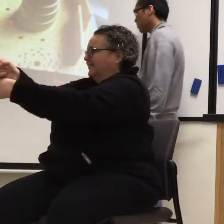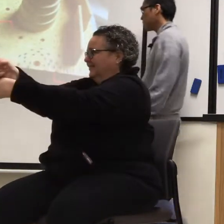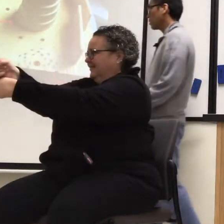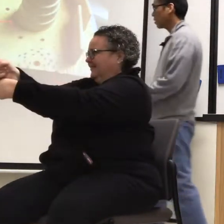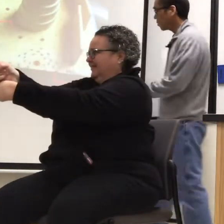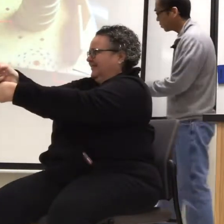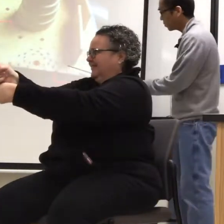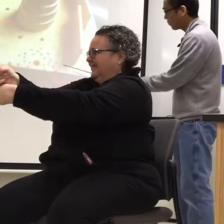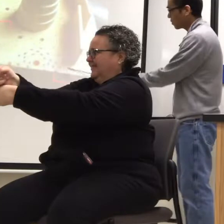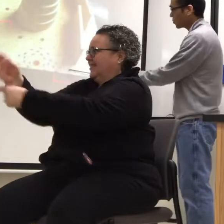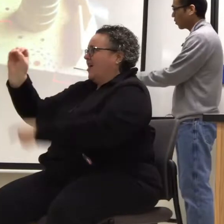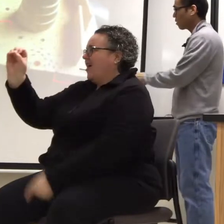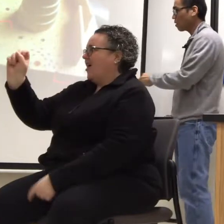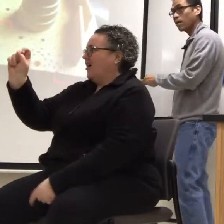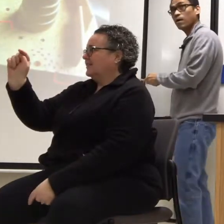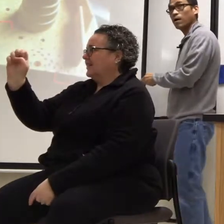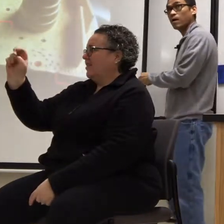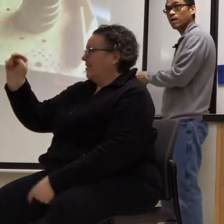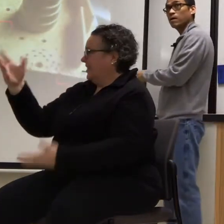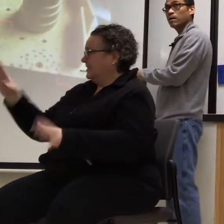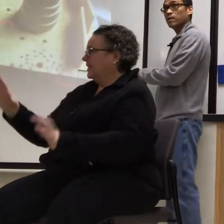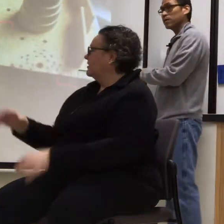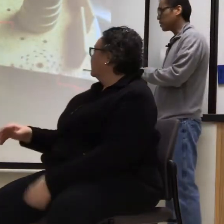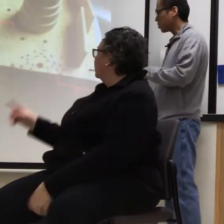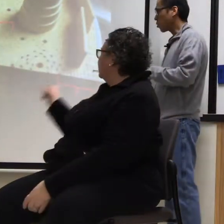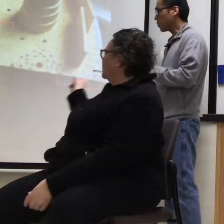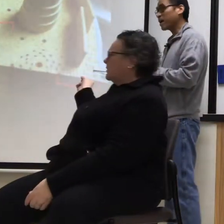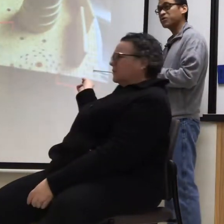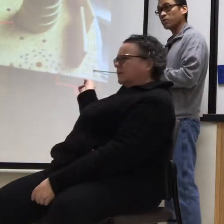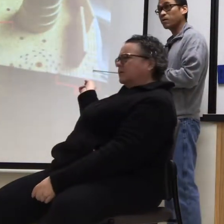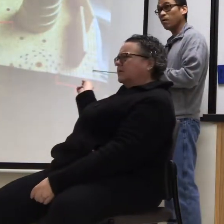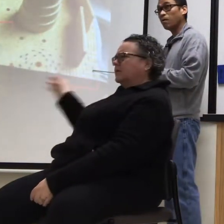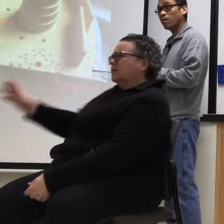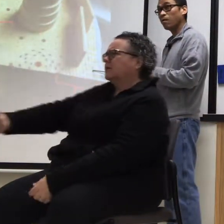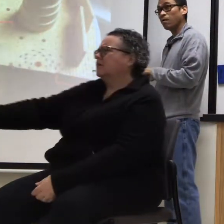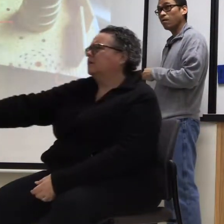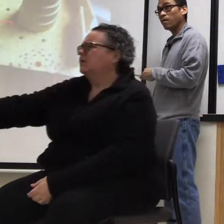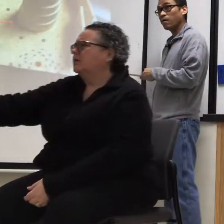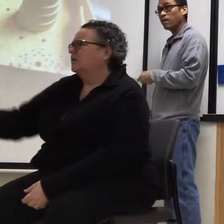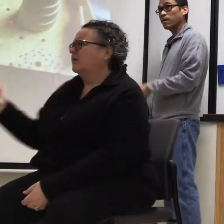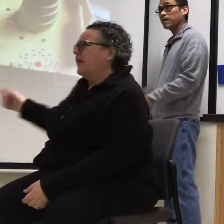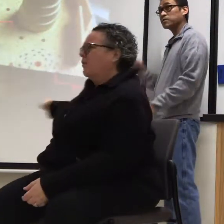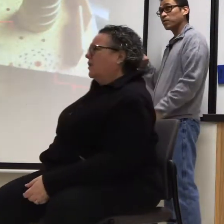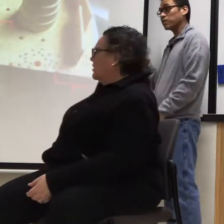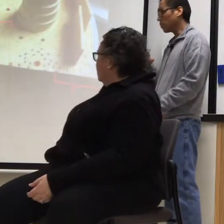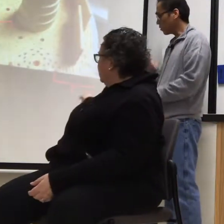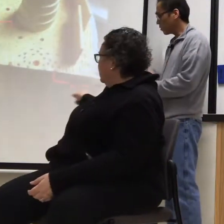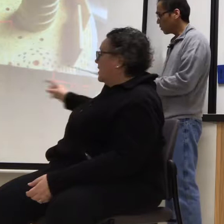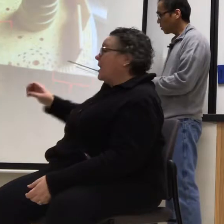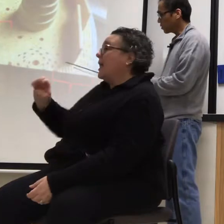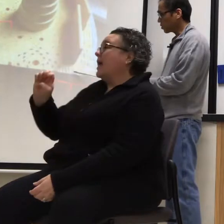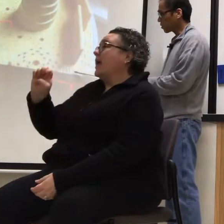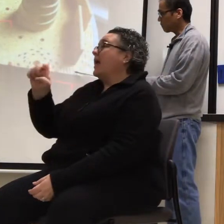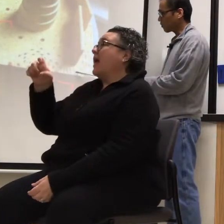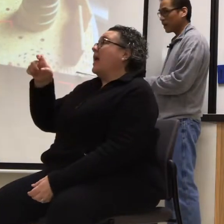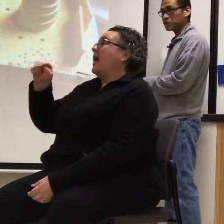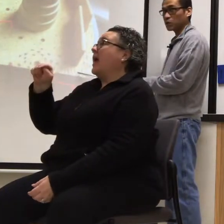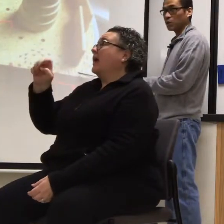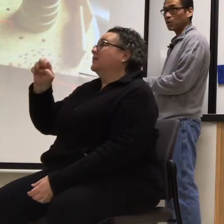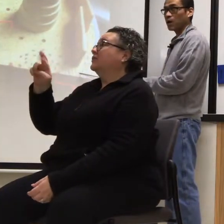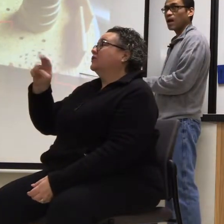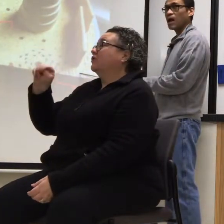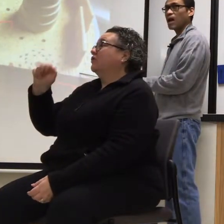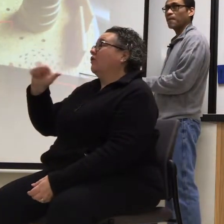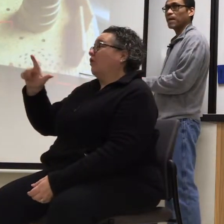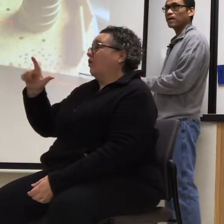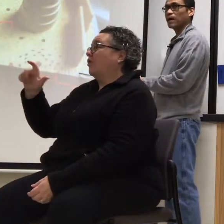correct. Which book did this do? Did it start with external? External